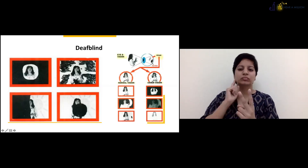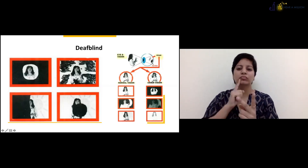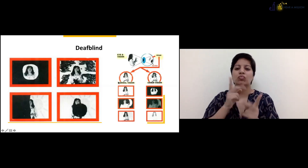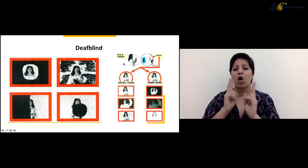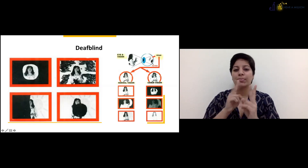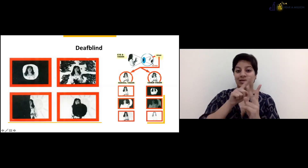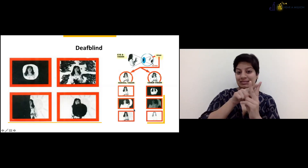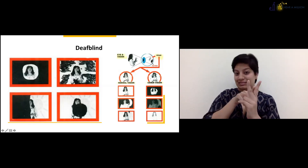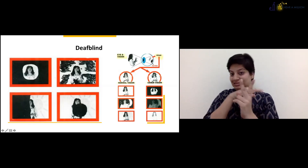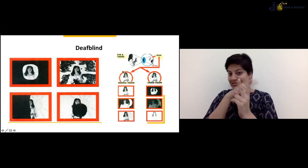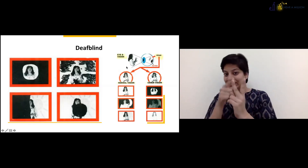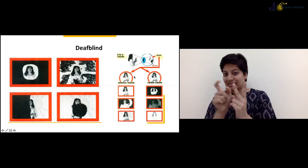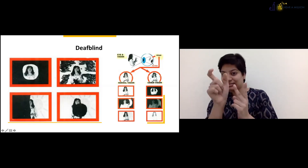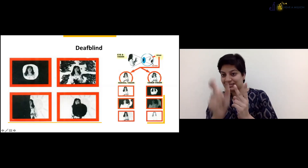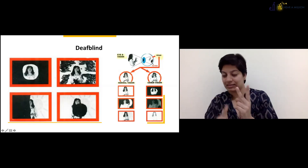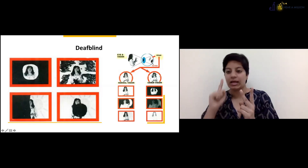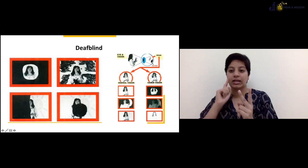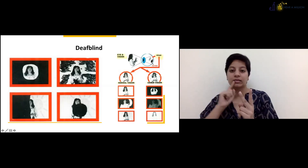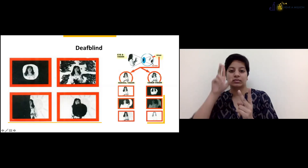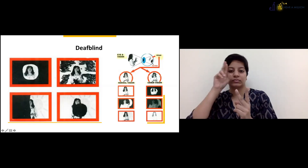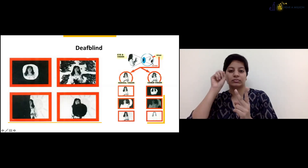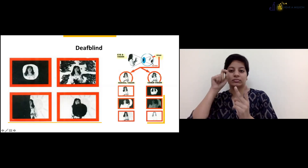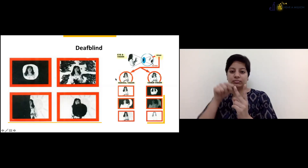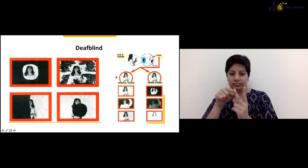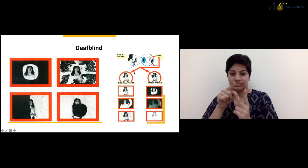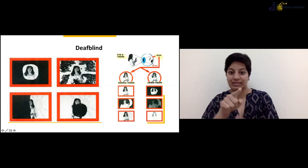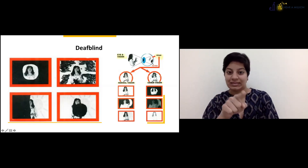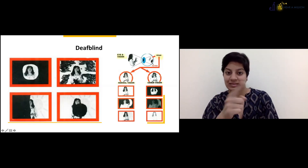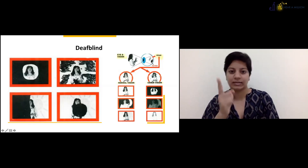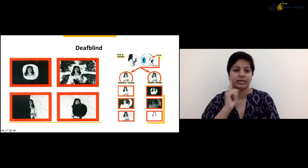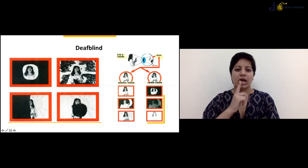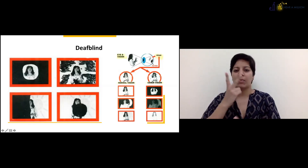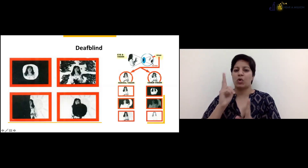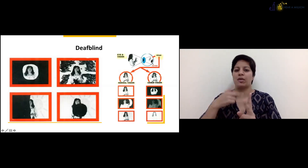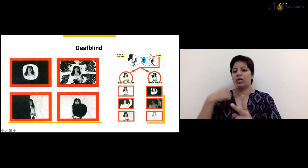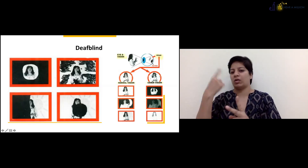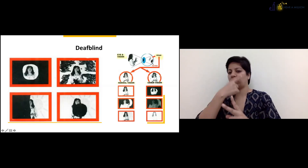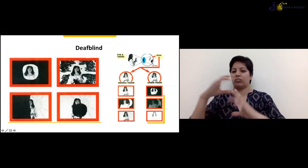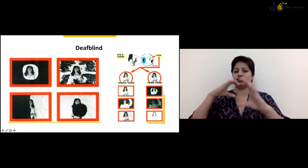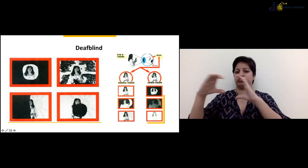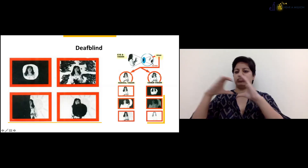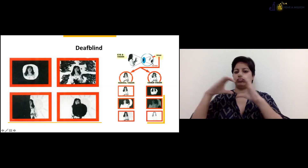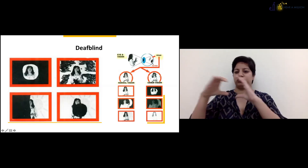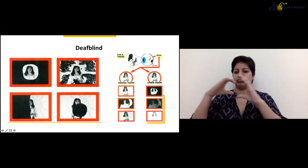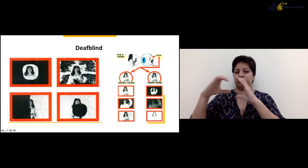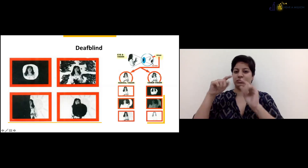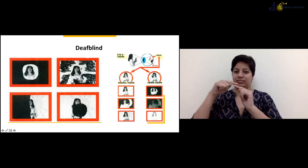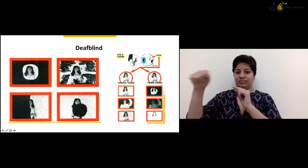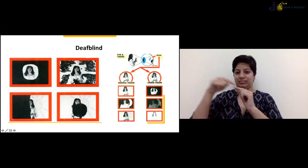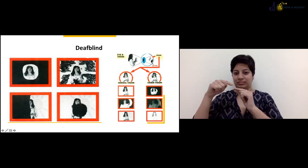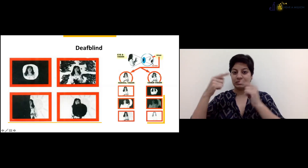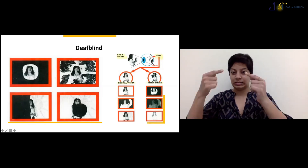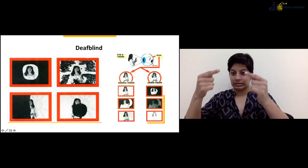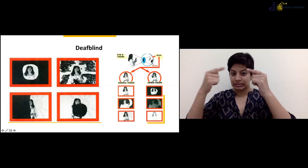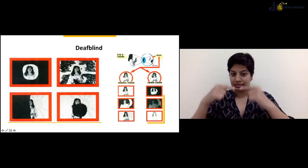so you can see say there is a two things: eye vision and brain. Normal vision. Normal vision and